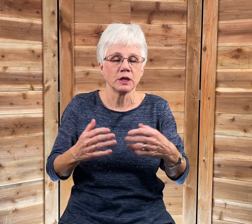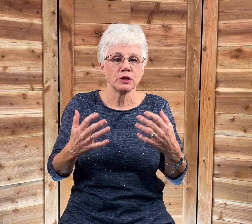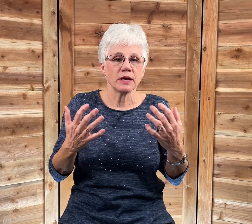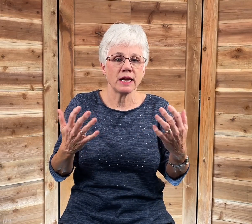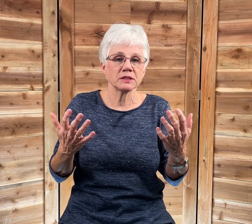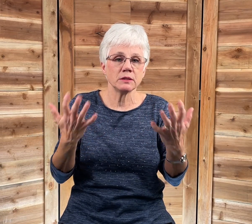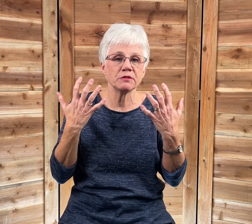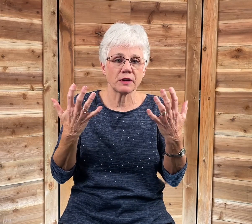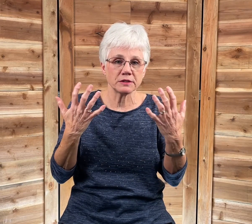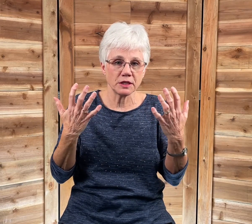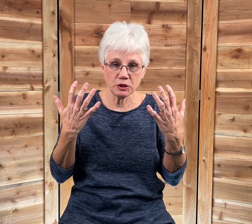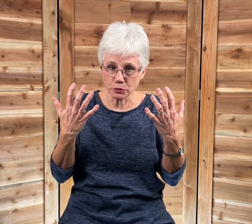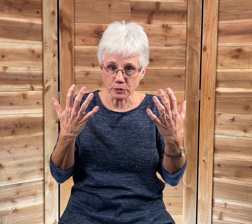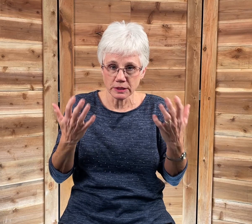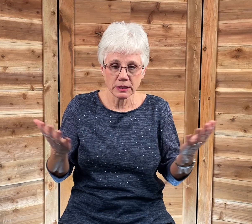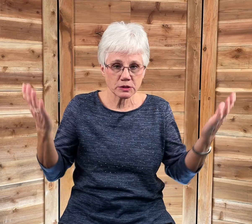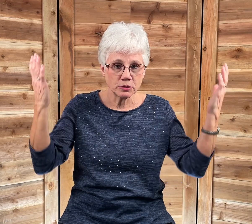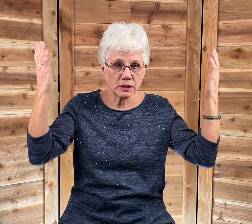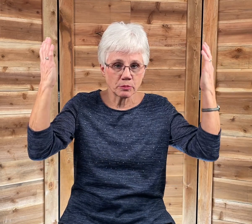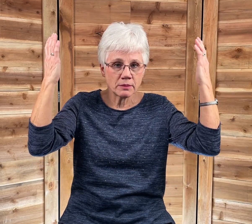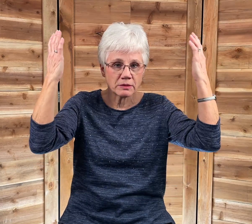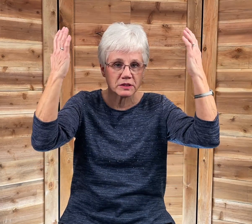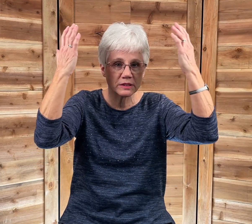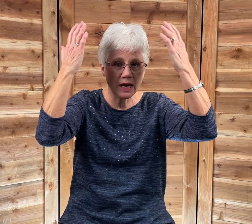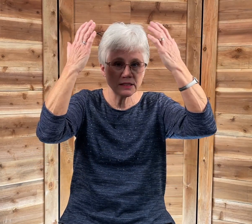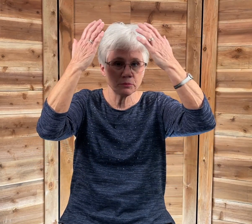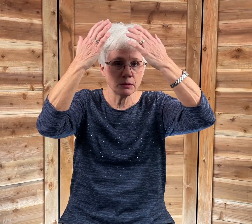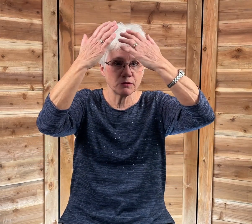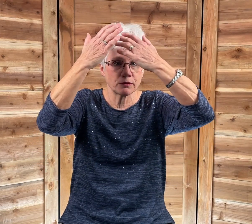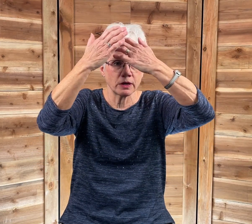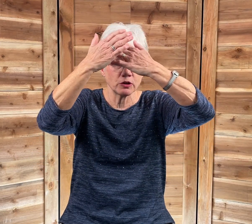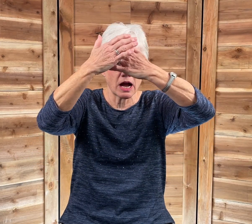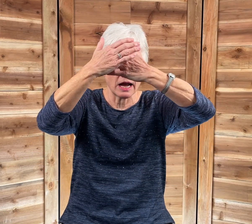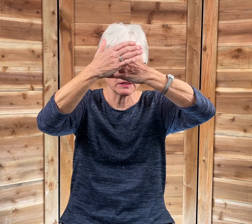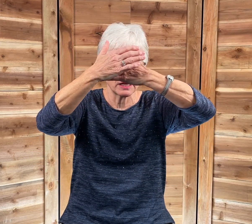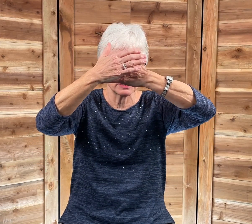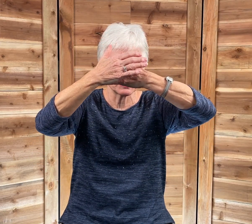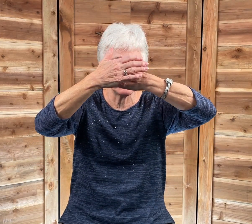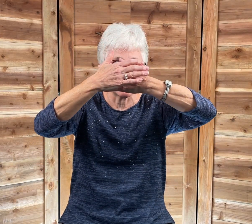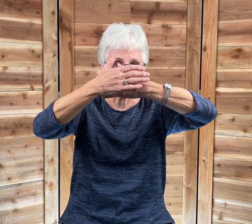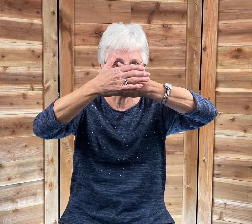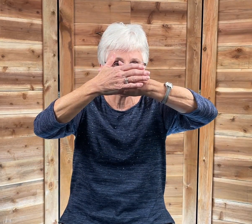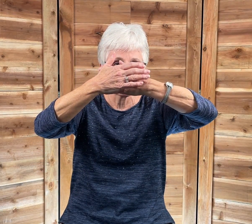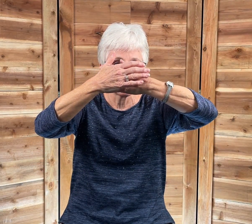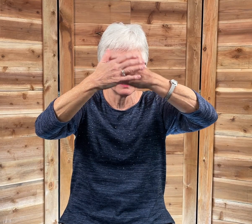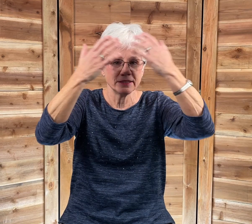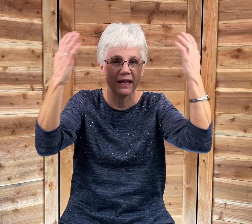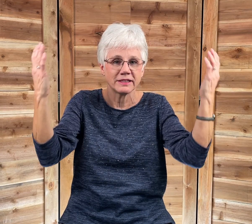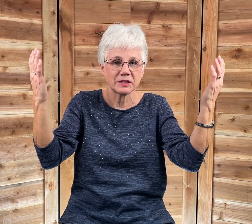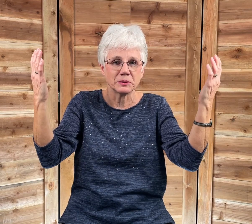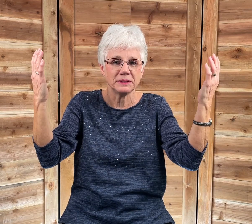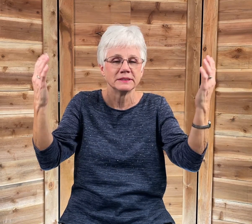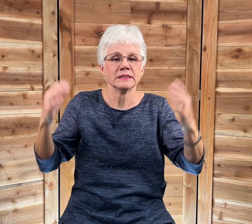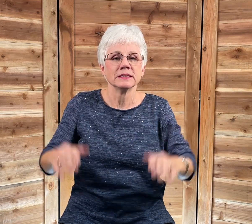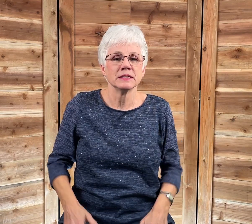too. Your hands need to be facing you. So you're going to bring them out to the sides and put them in front of your eyes like it's dark. Isn't